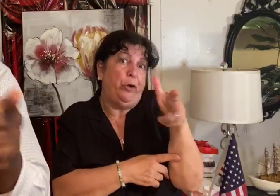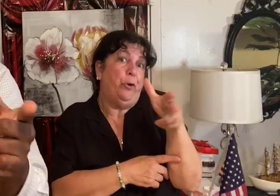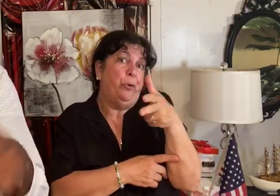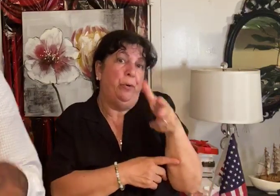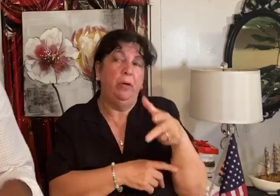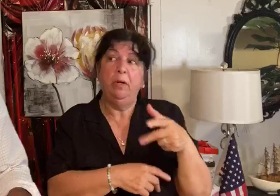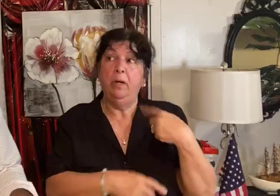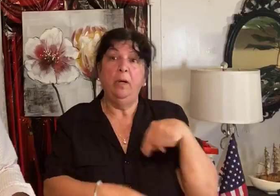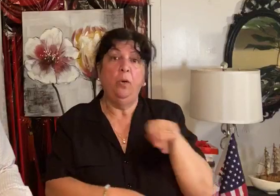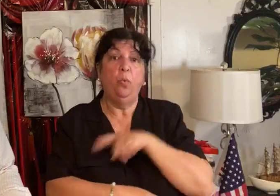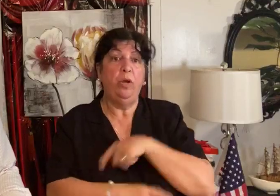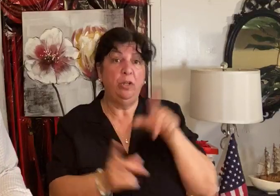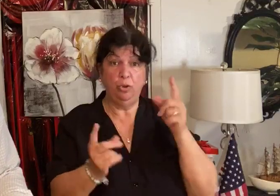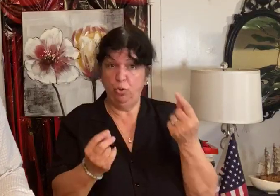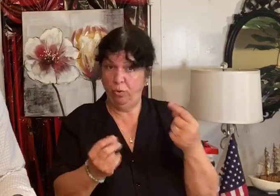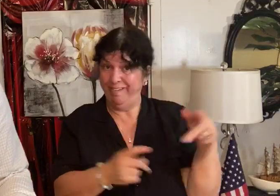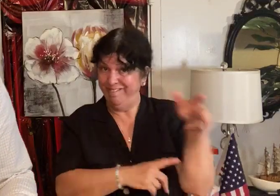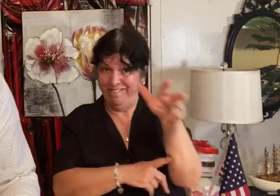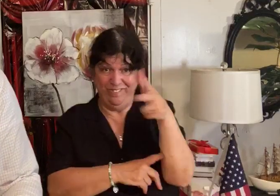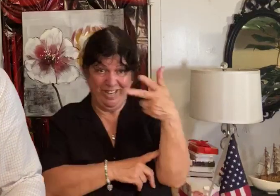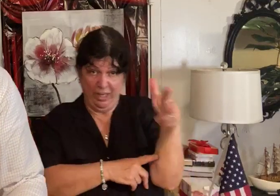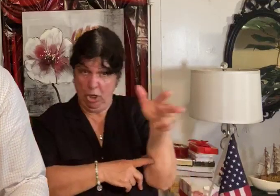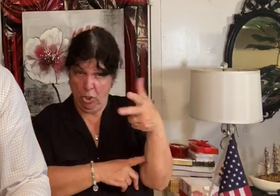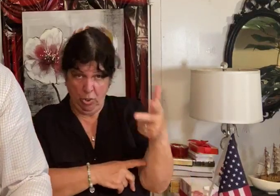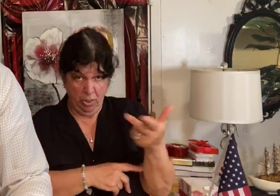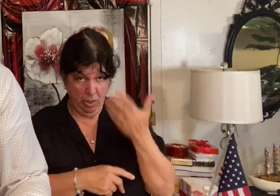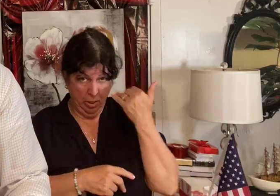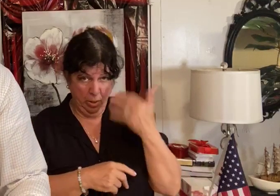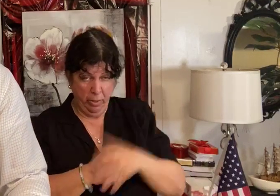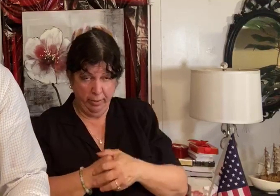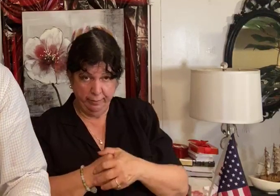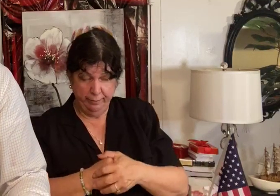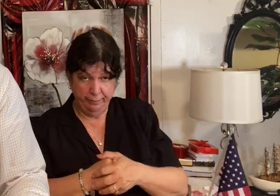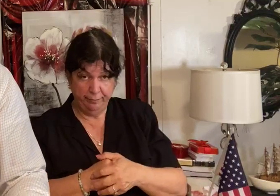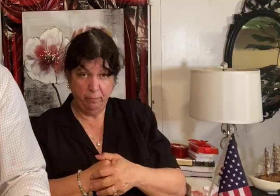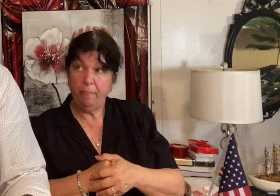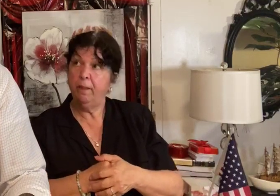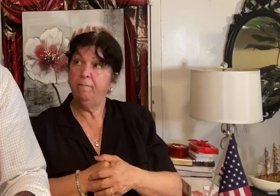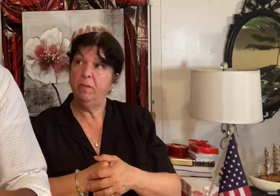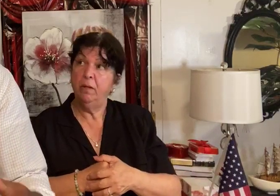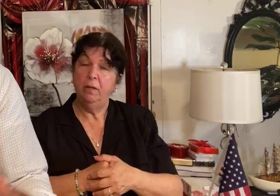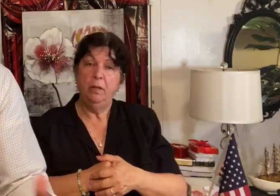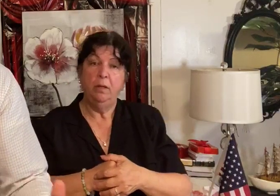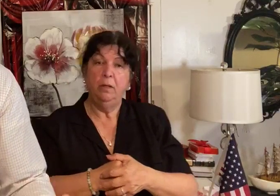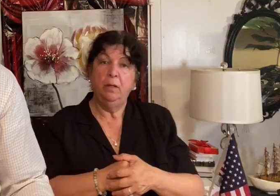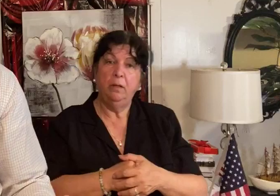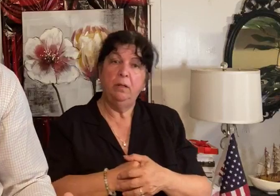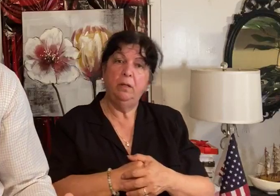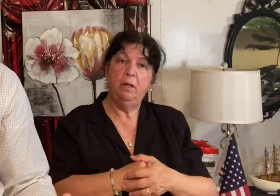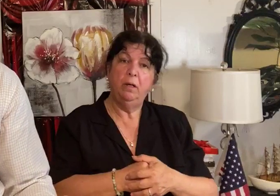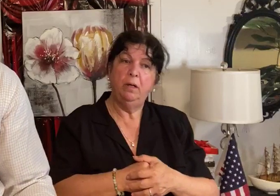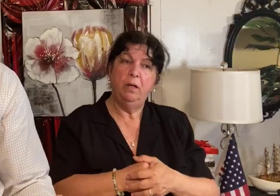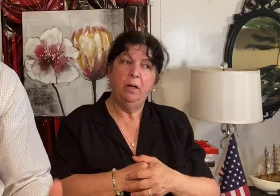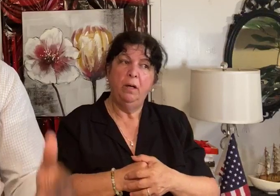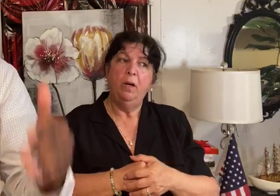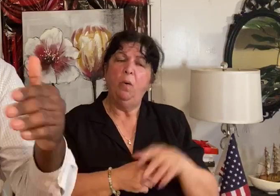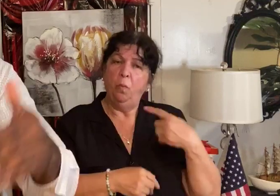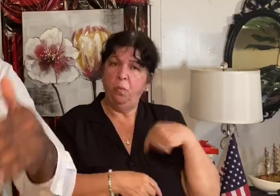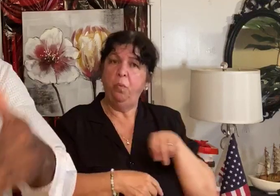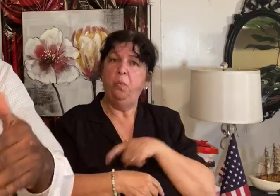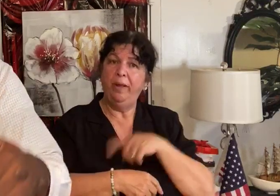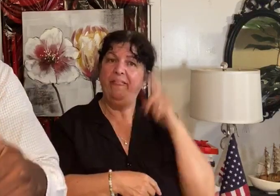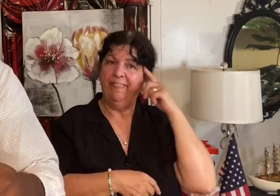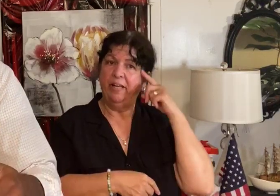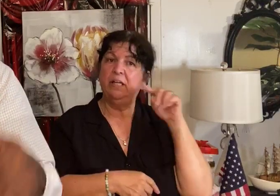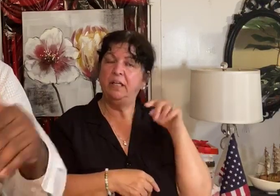We're not doing this video this way because we don't think it's safe to have church.